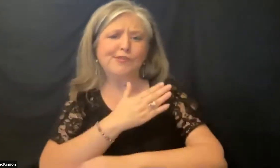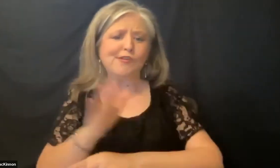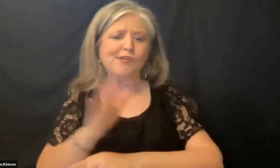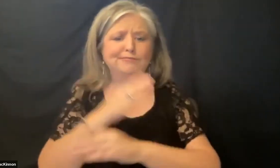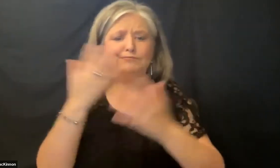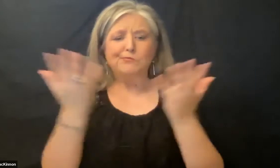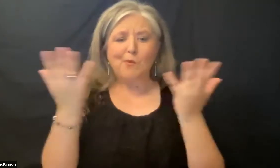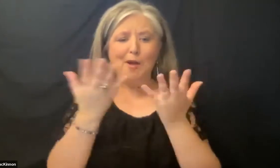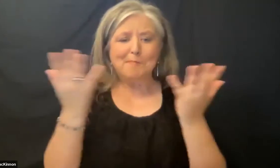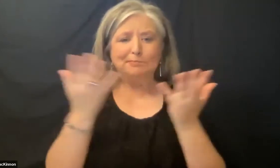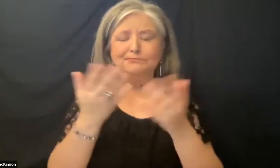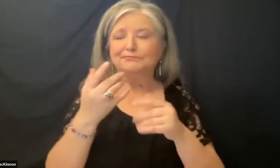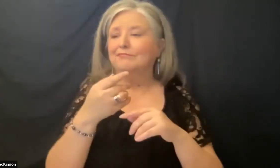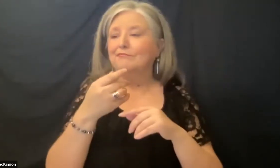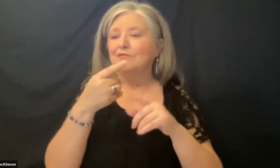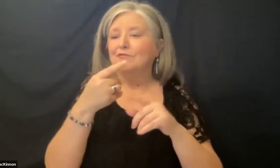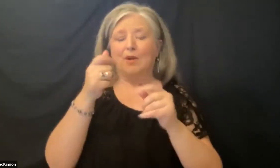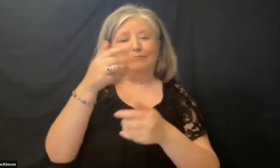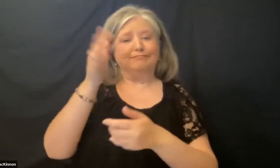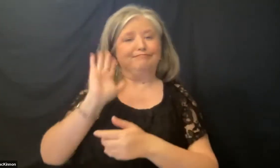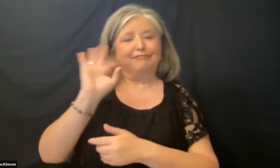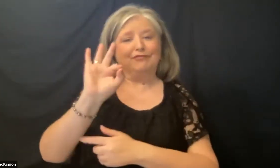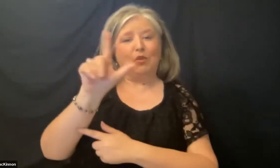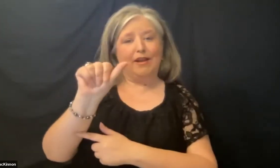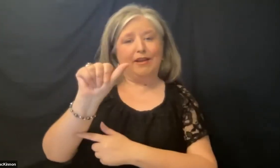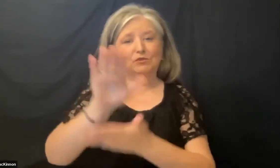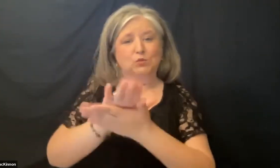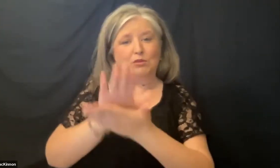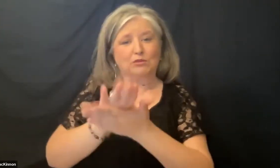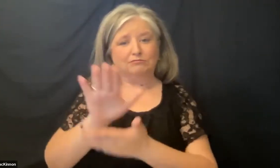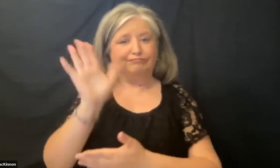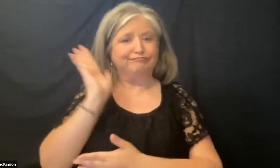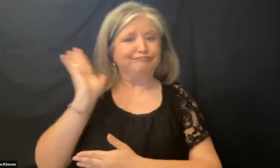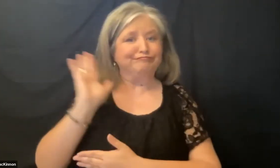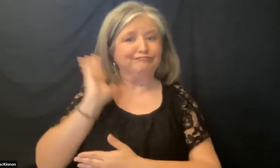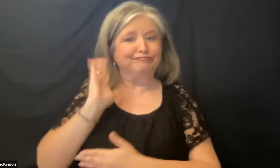Jordan made his performing debut during high school in Florida.